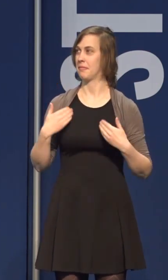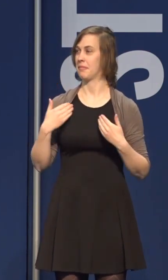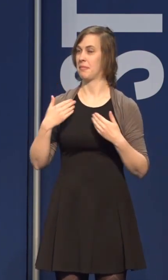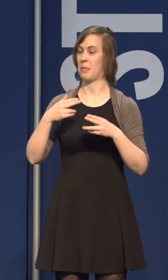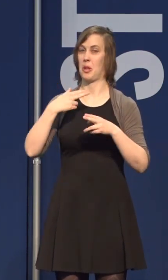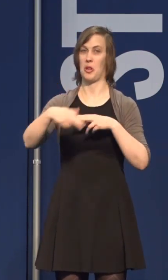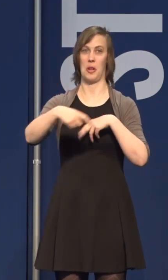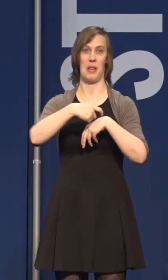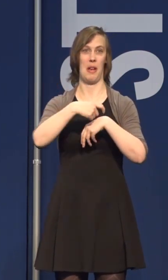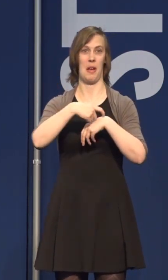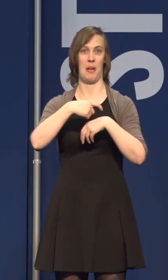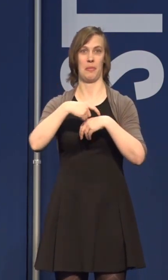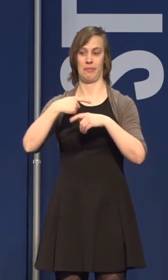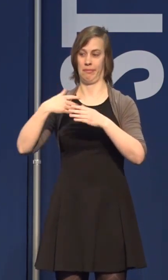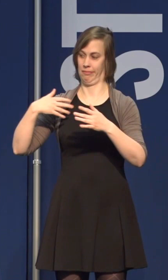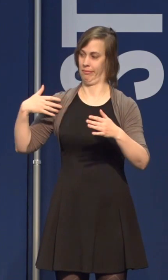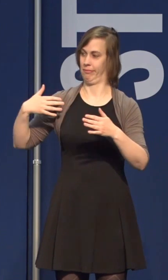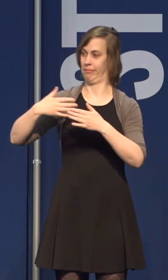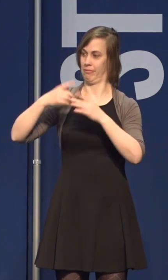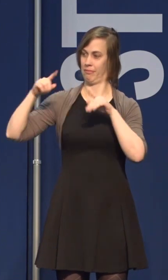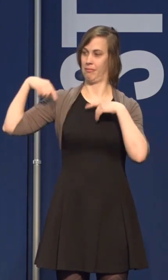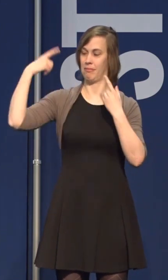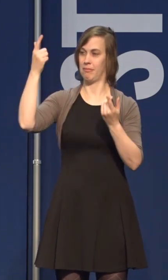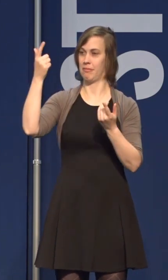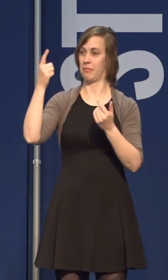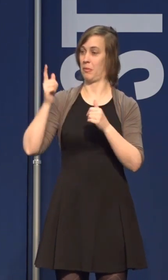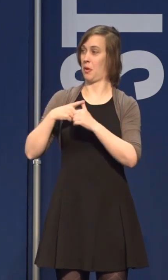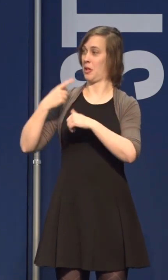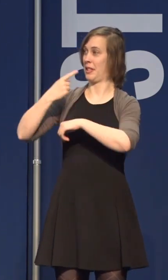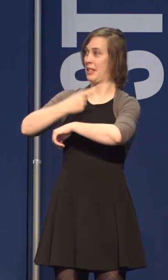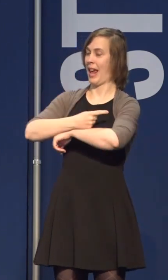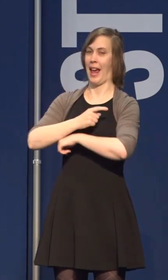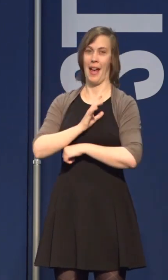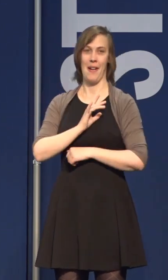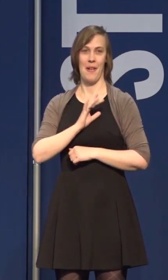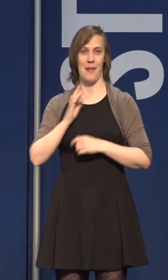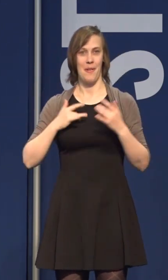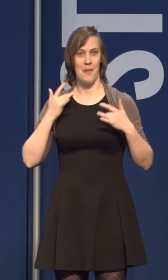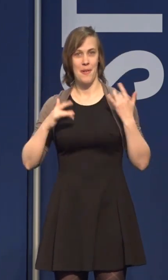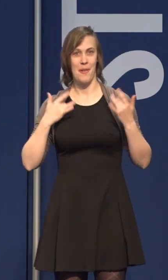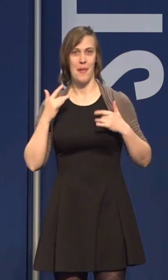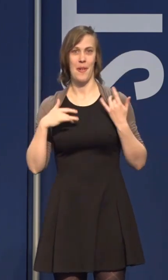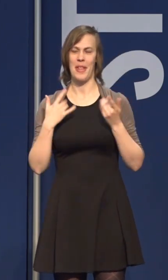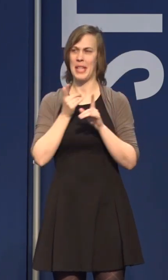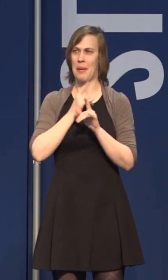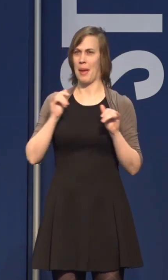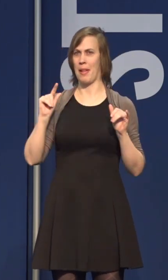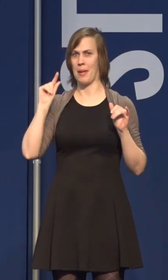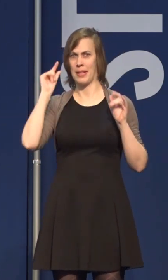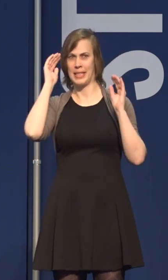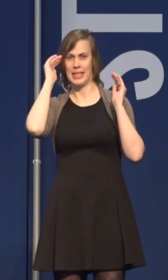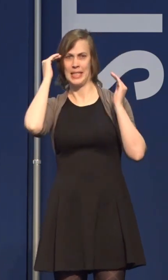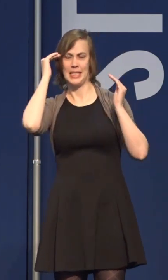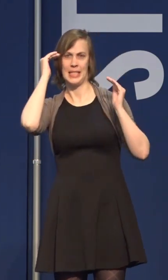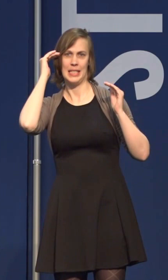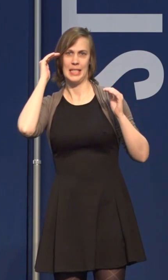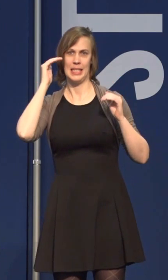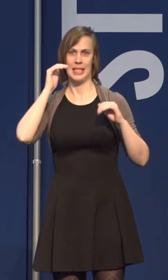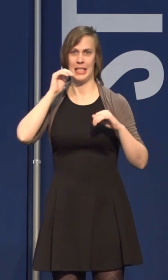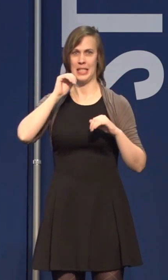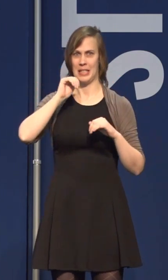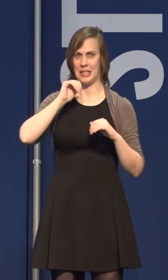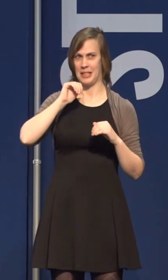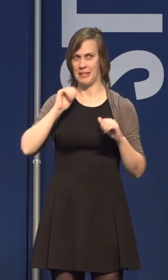journey. You were enthusiastic that first day, but a little anxious, and probably a little sure of how to proceed and